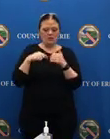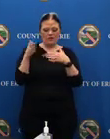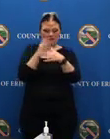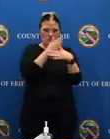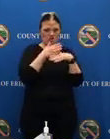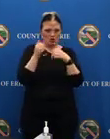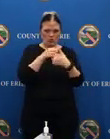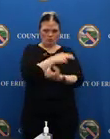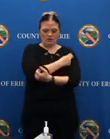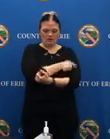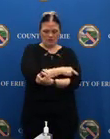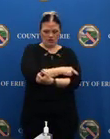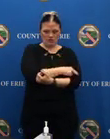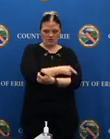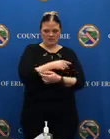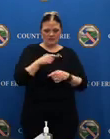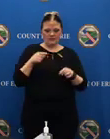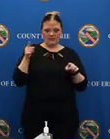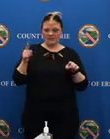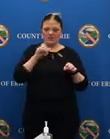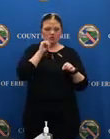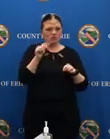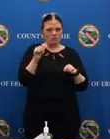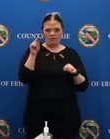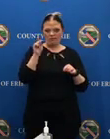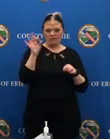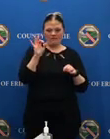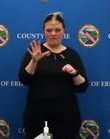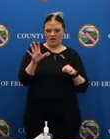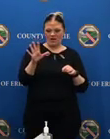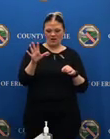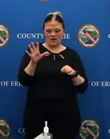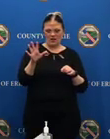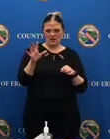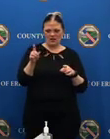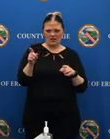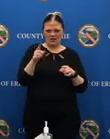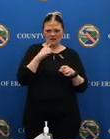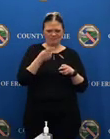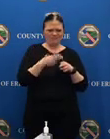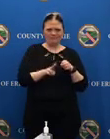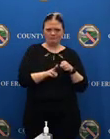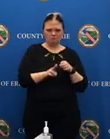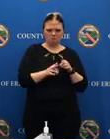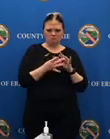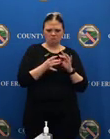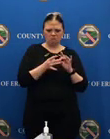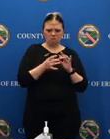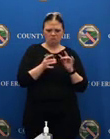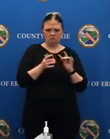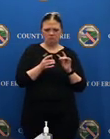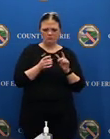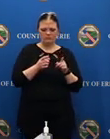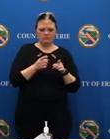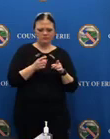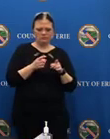those with hospitals. These are not N95. I just want to talk about this briefly because we keep on getting